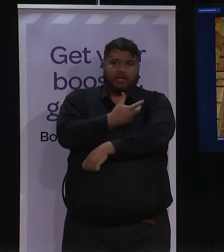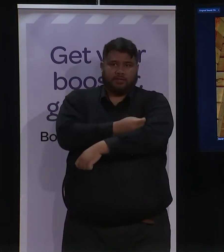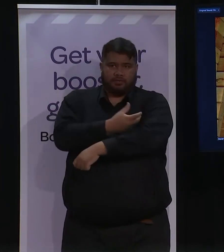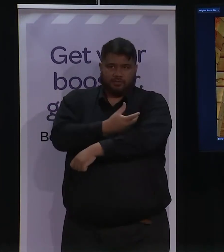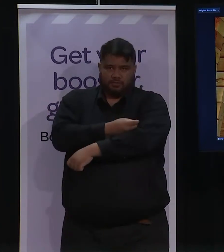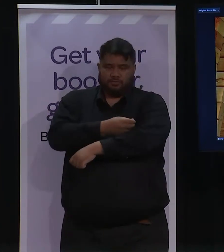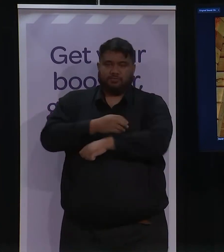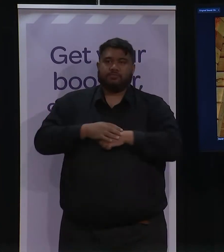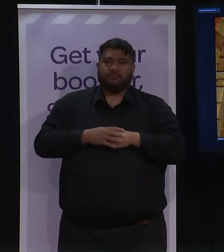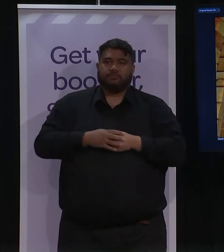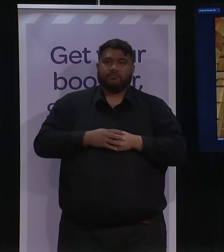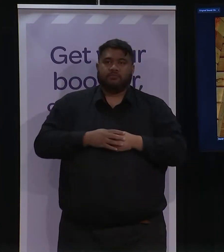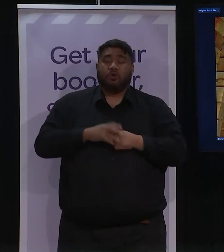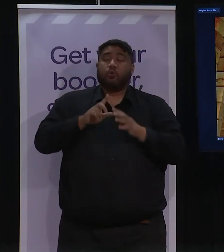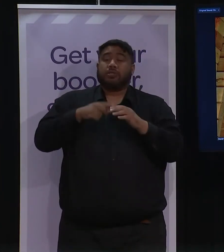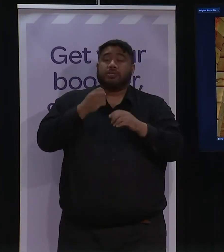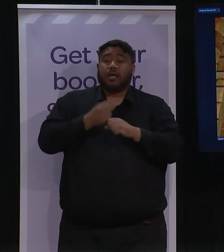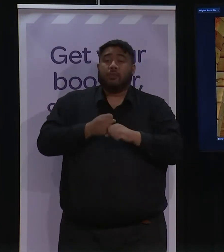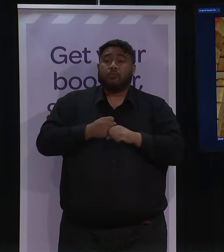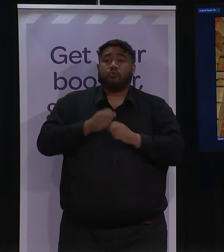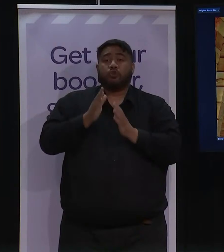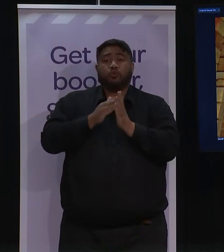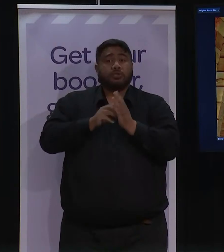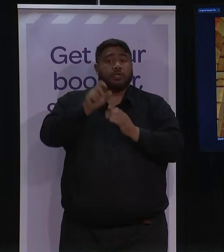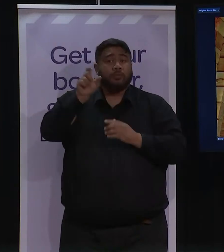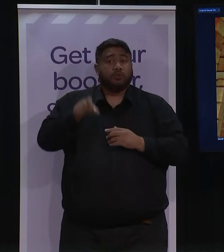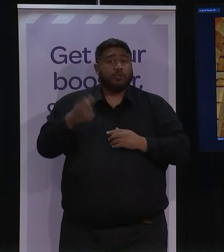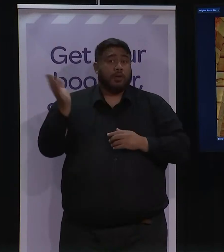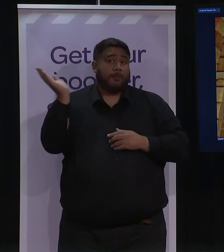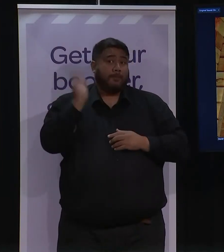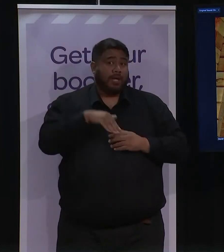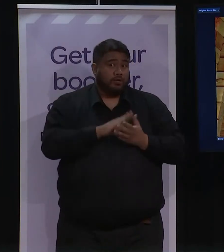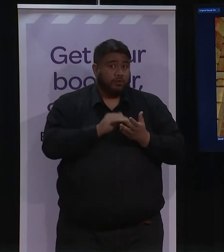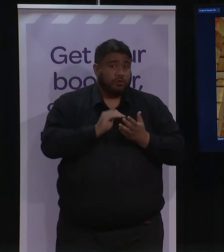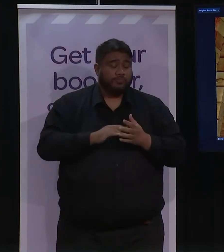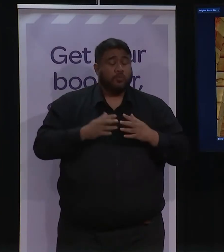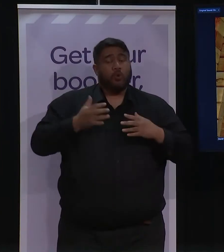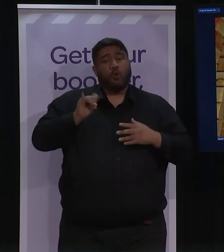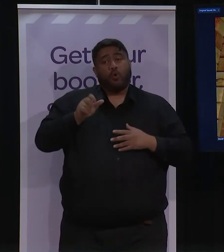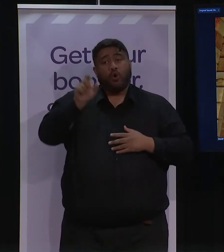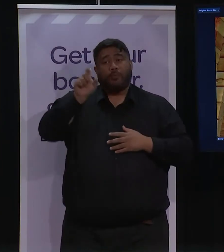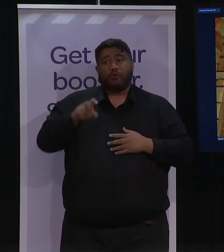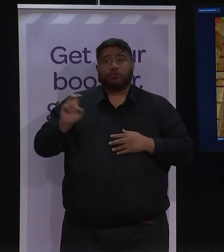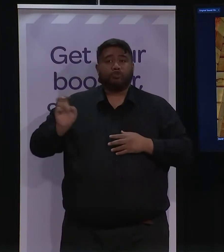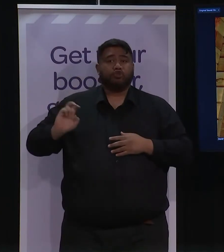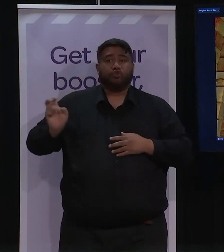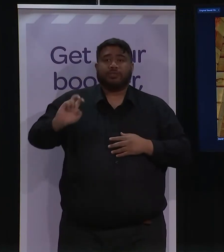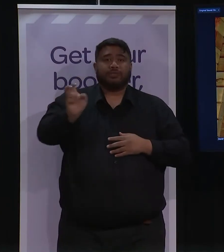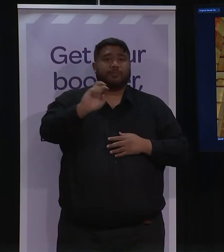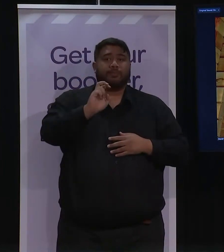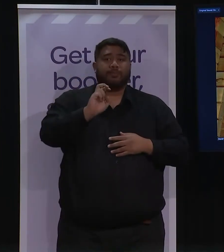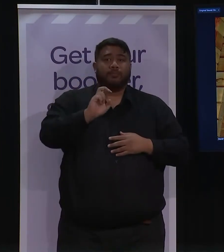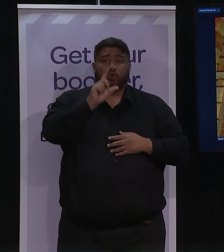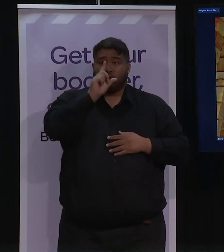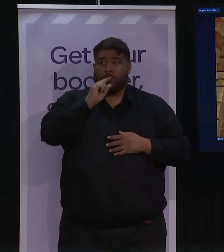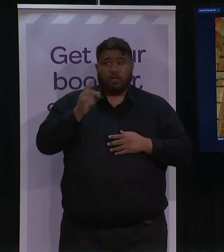This could apply both to returning New Zealanders and to tourists when borders are open more generally.